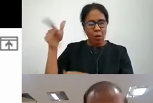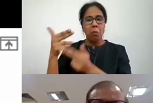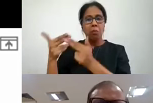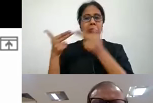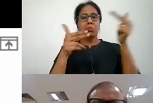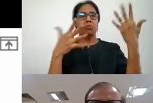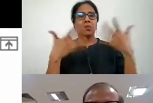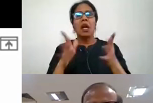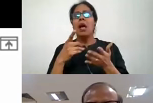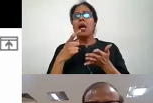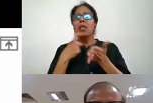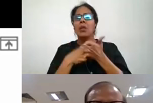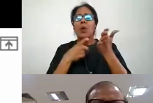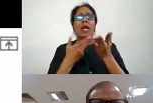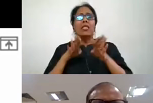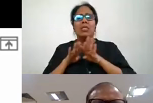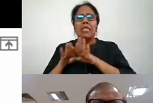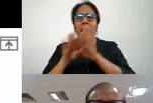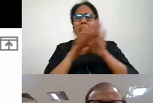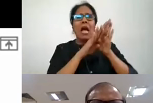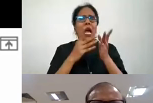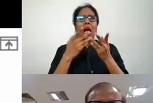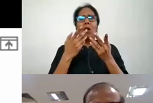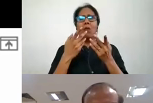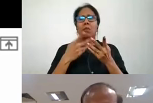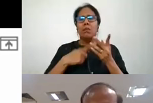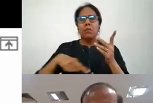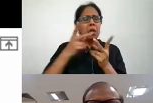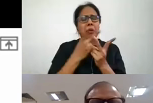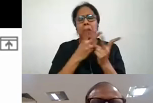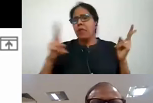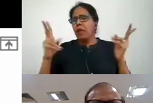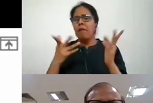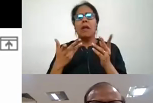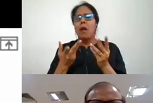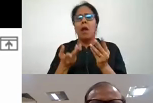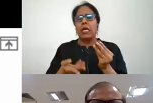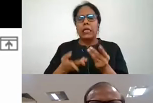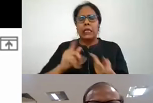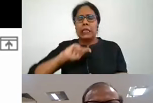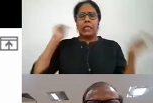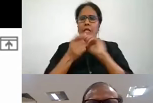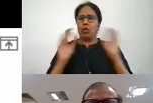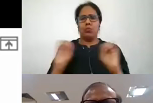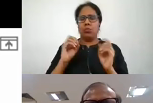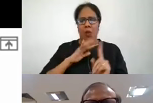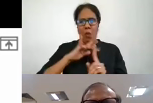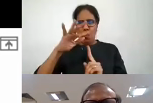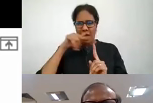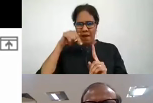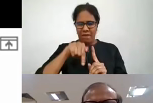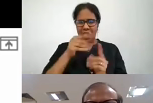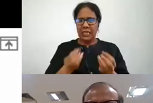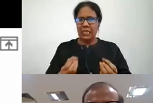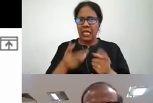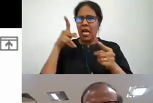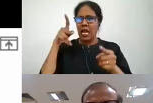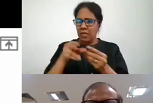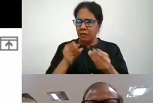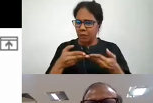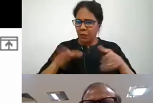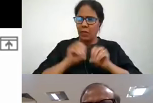standards are there. have not mentioned all of them. But key thing is that with the launch of Wi-Fi 6 and 6E, not many vertical